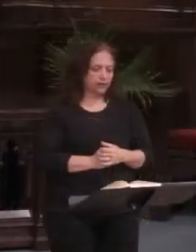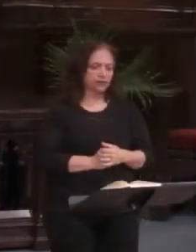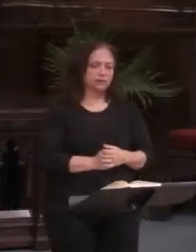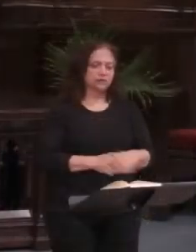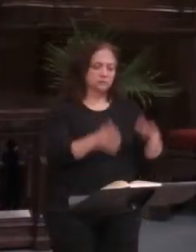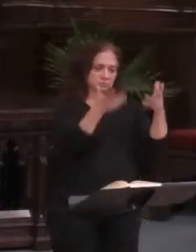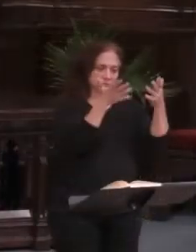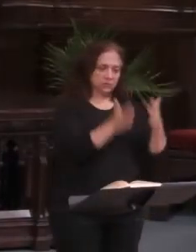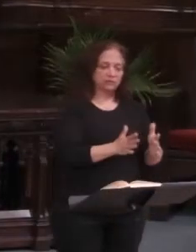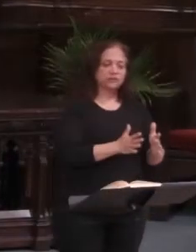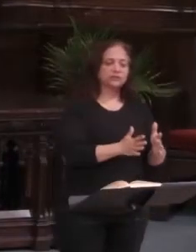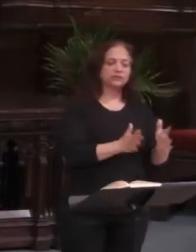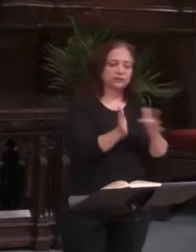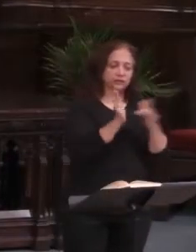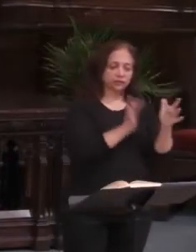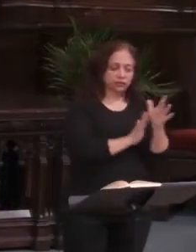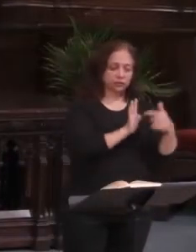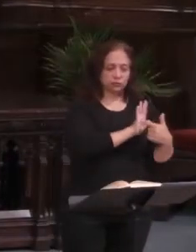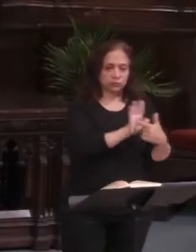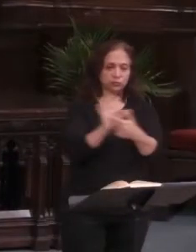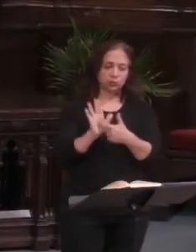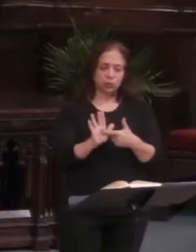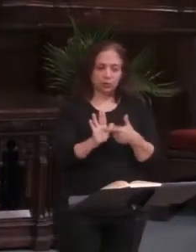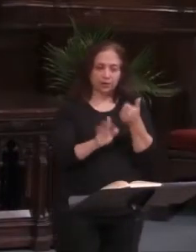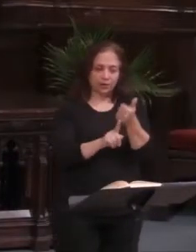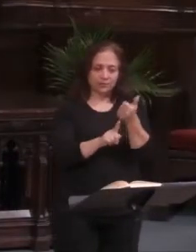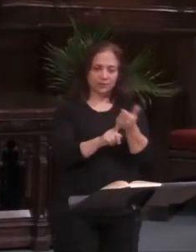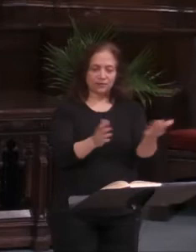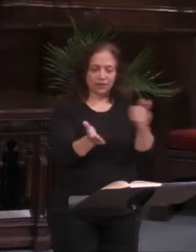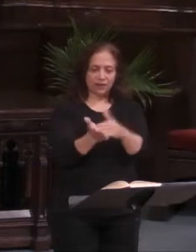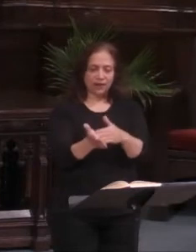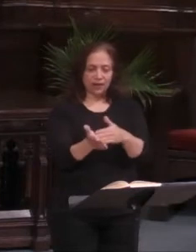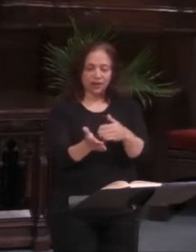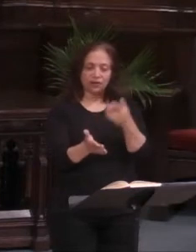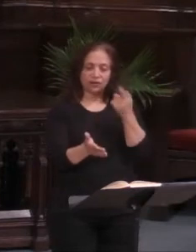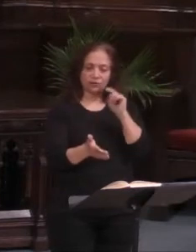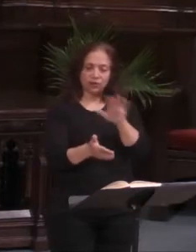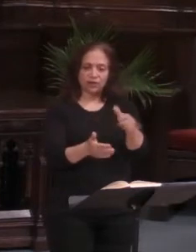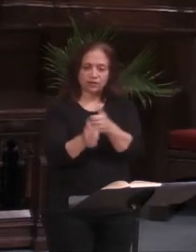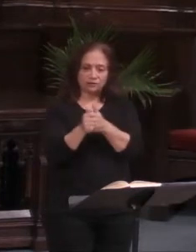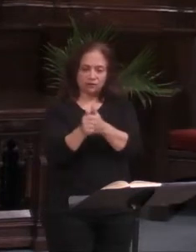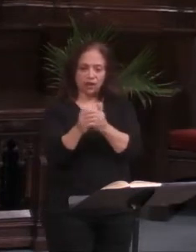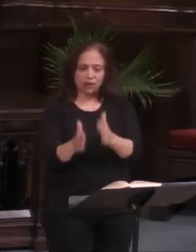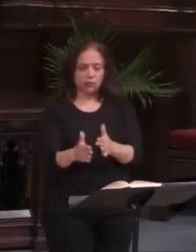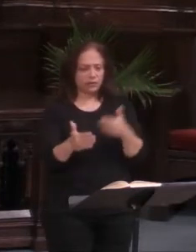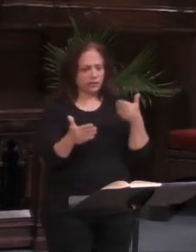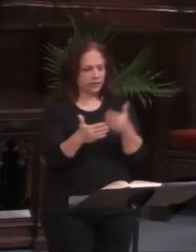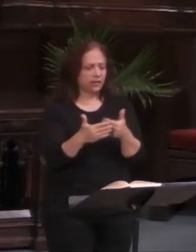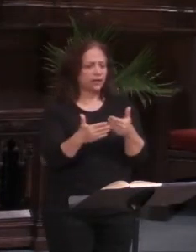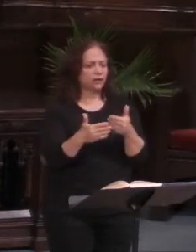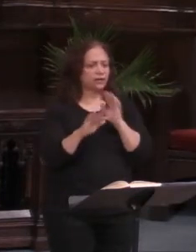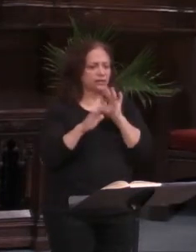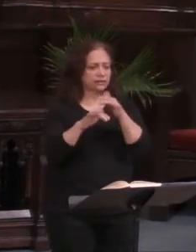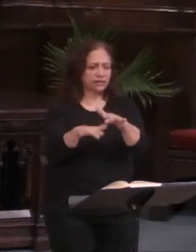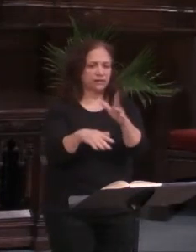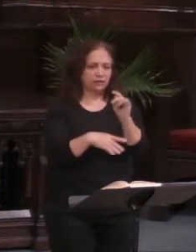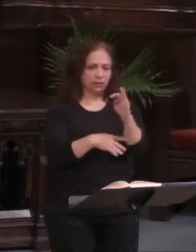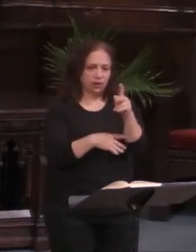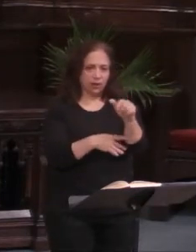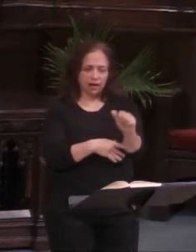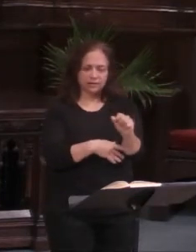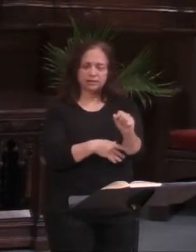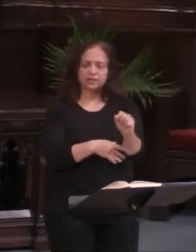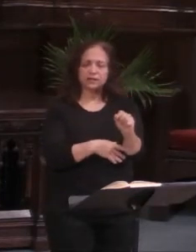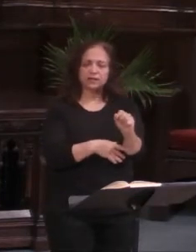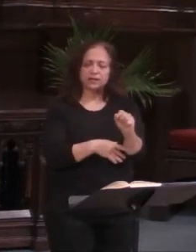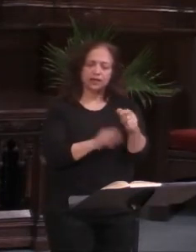After this, Jesus revealed himself again to the disciples by the Sea of Tiberias, and he revealed